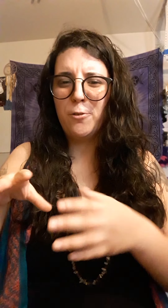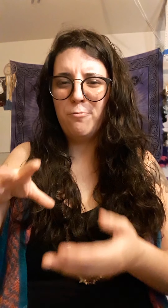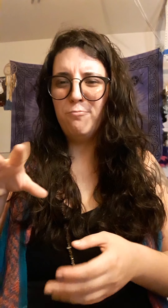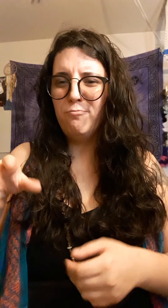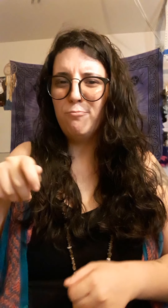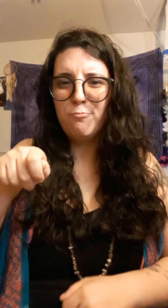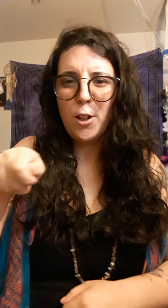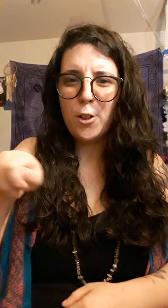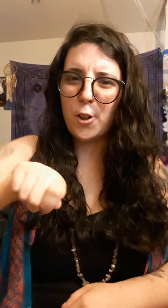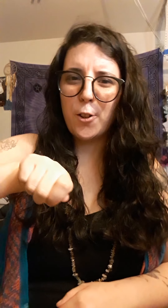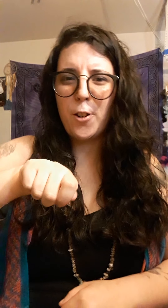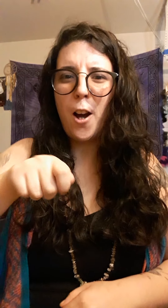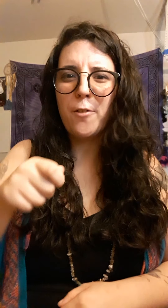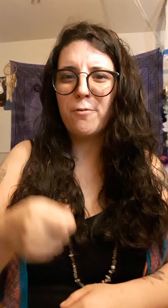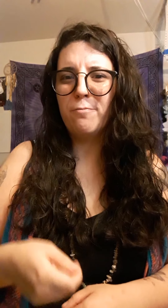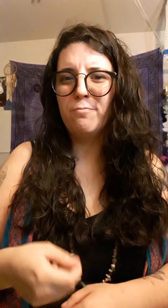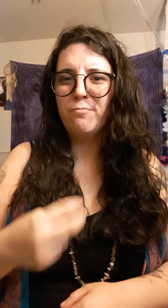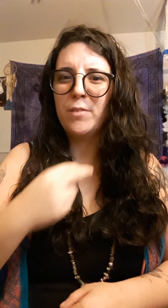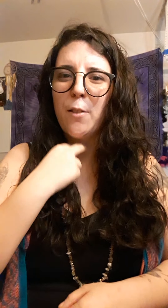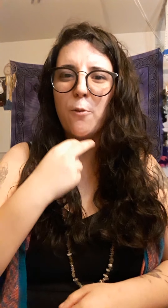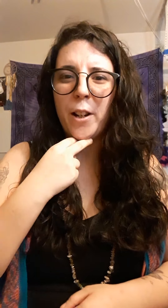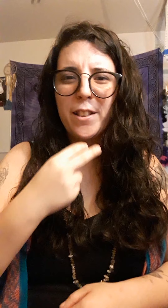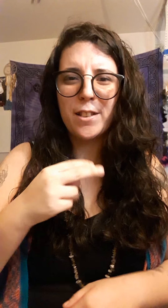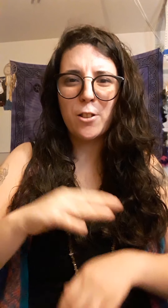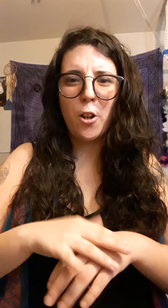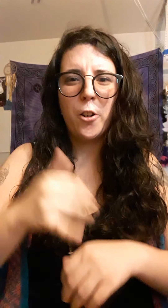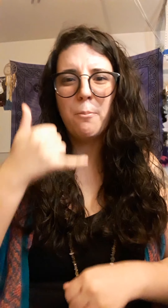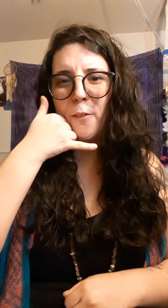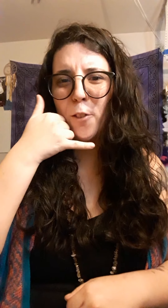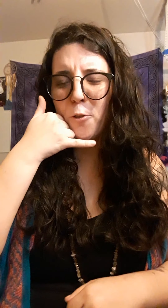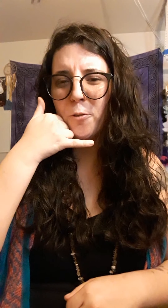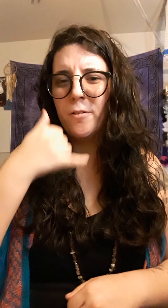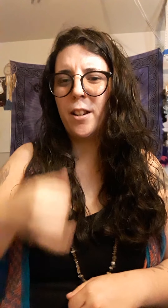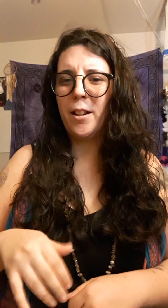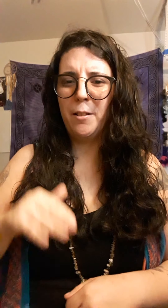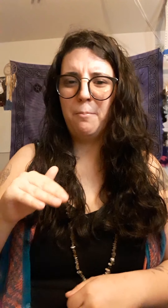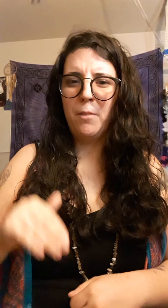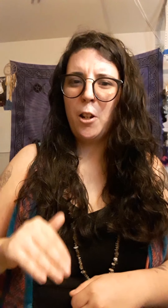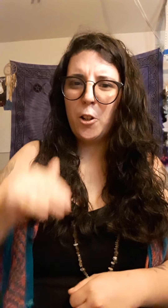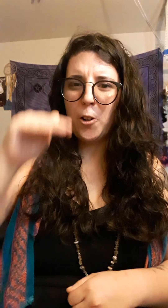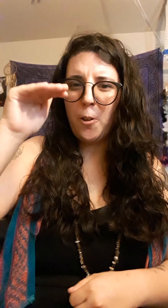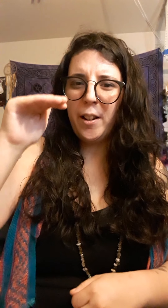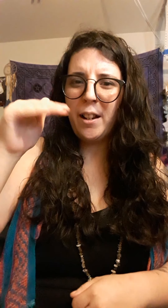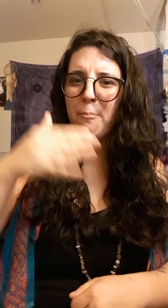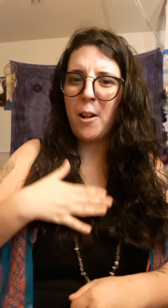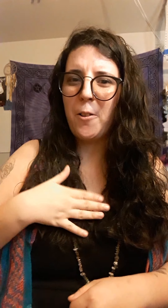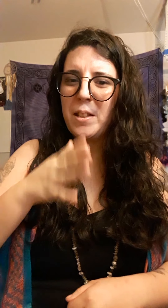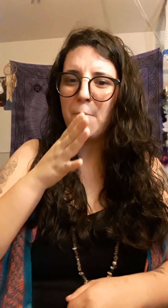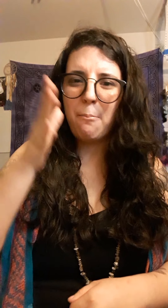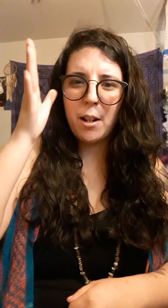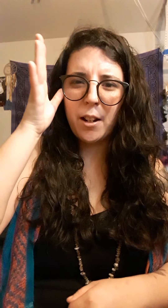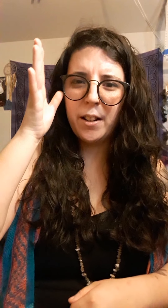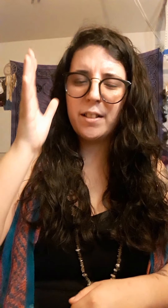turn off the voice on my phone. Growing up, I was my parents'